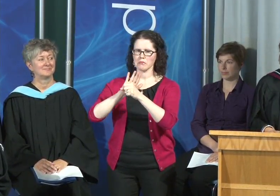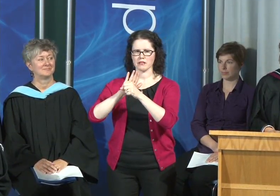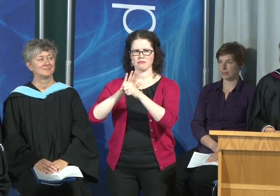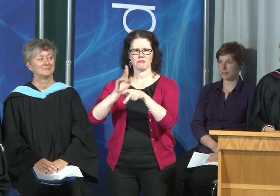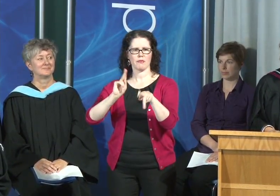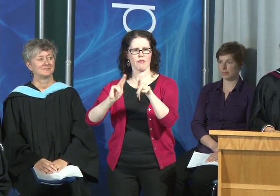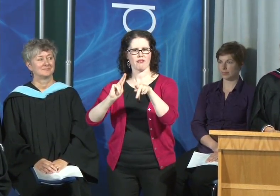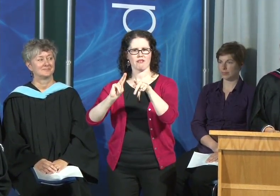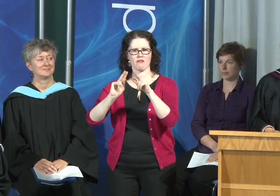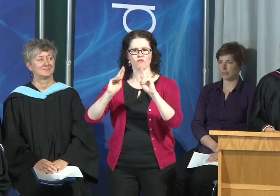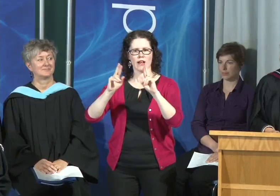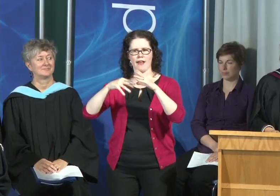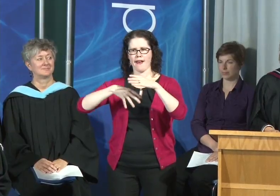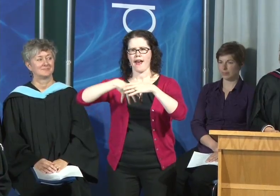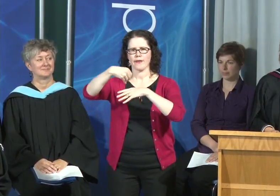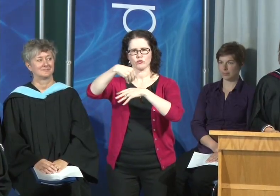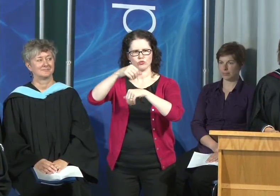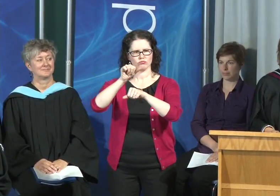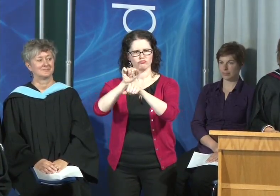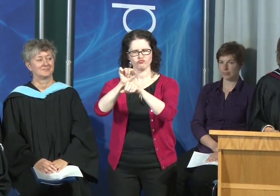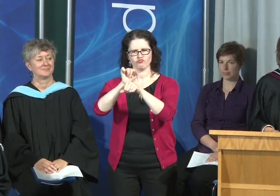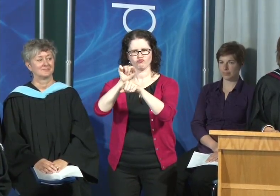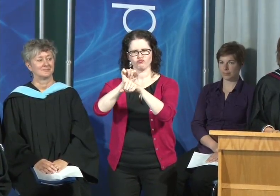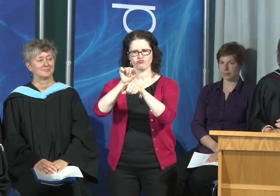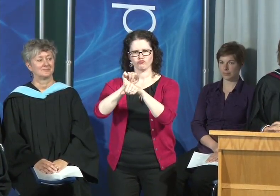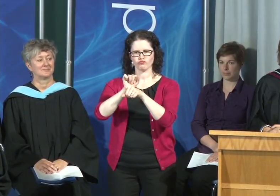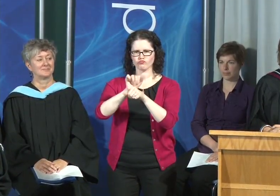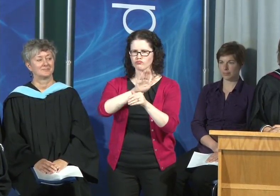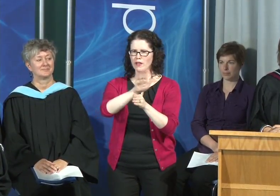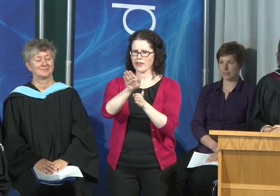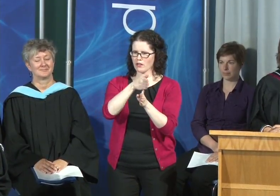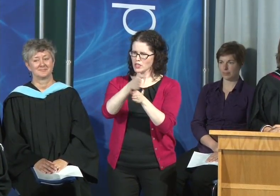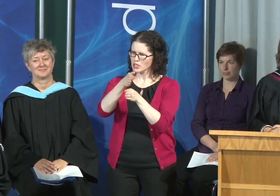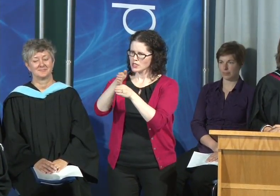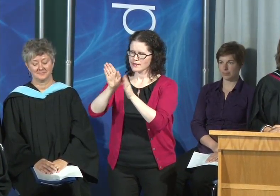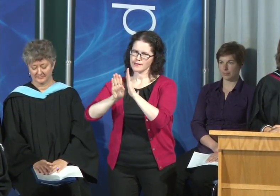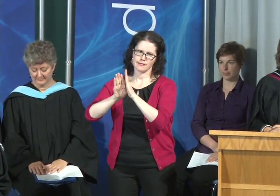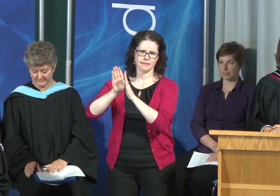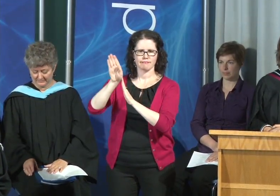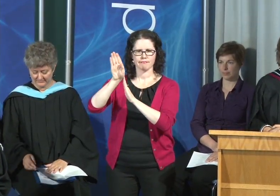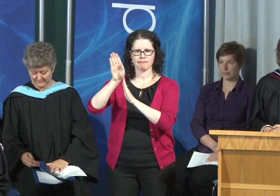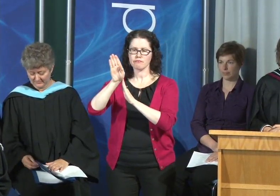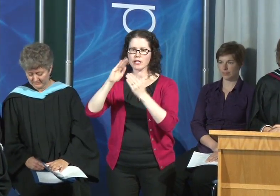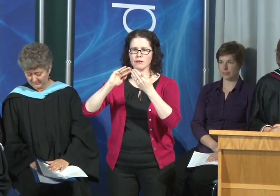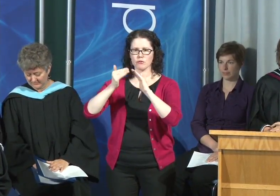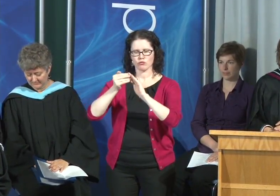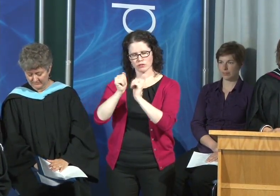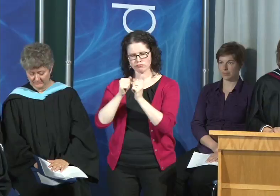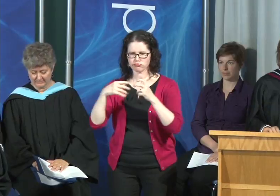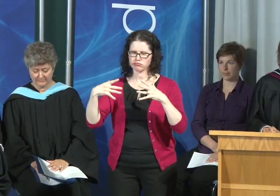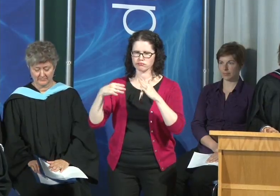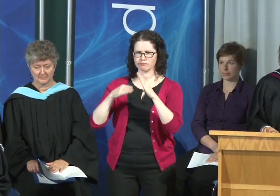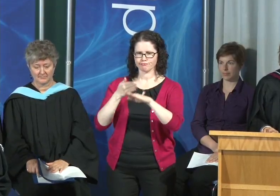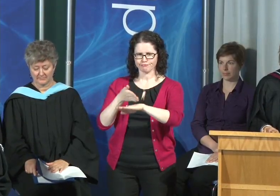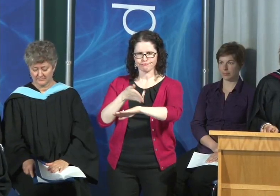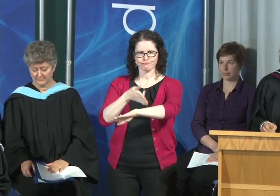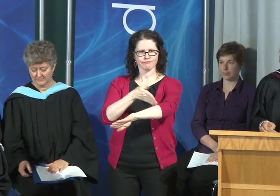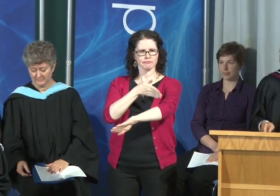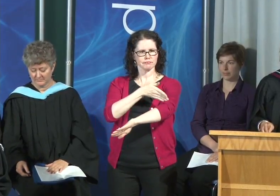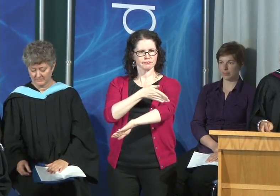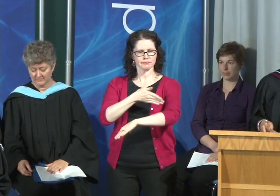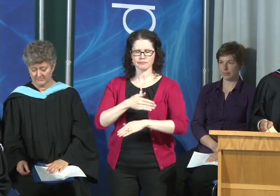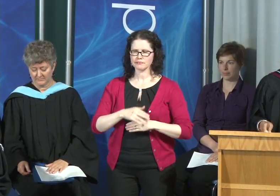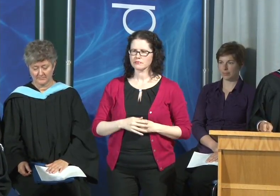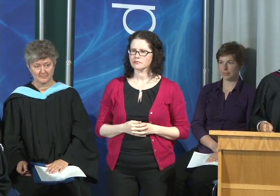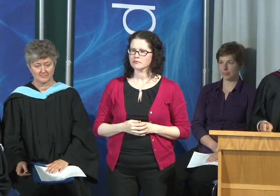the world of work as they advance their own futures and the future of our communities. I'd like to begin